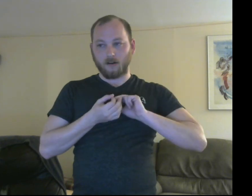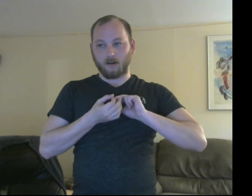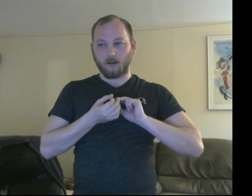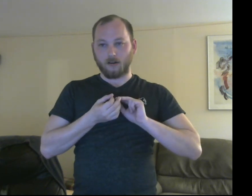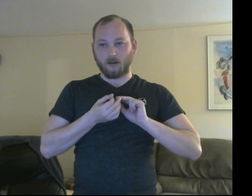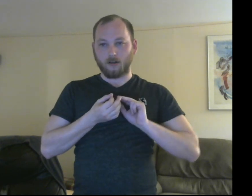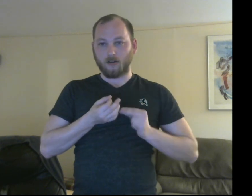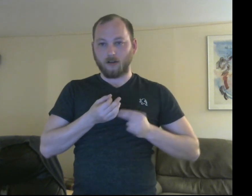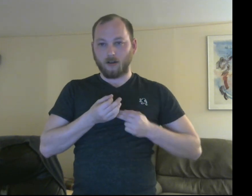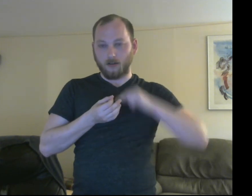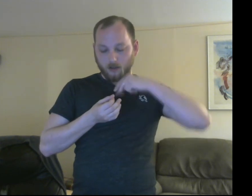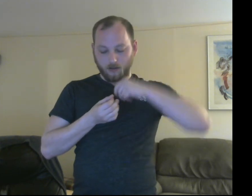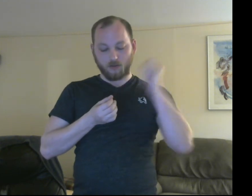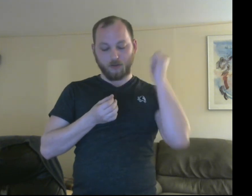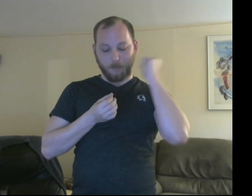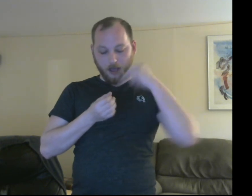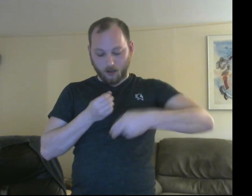and then through the back hole here,